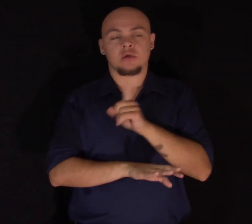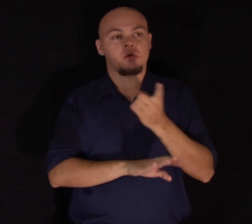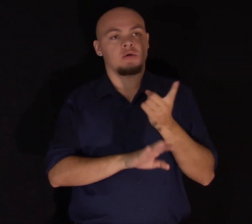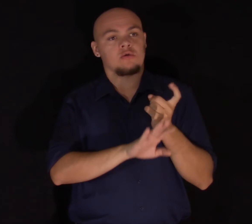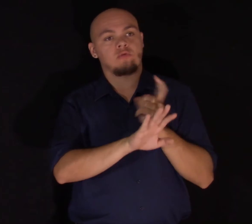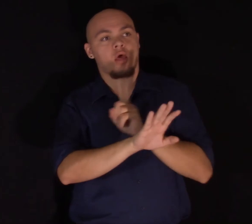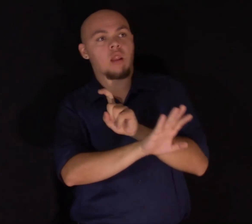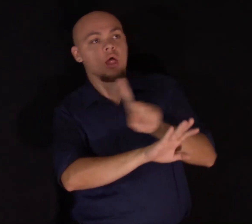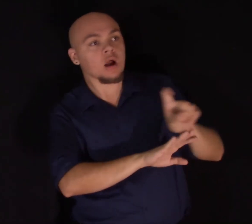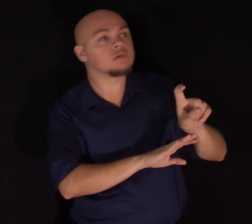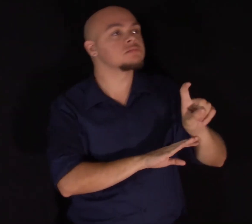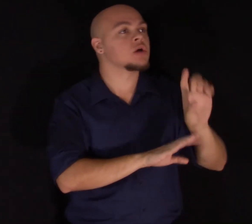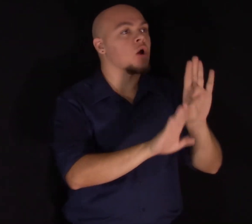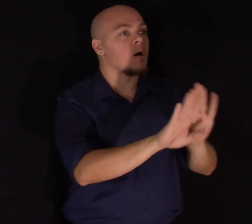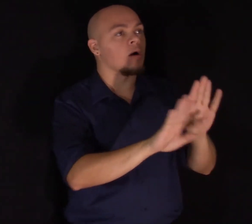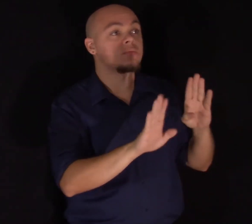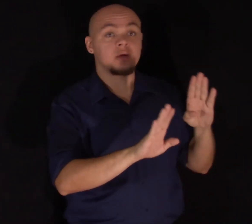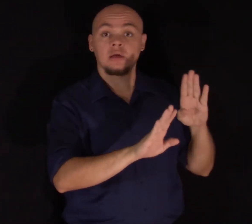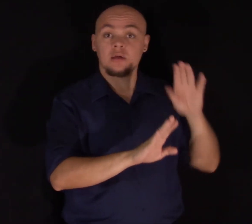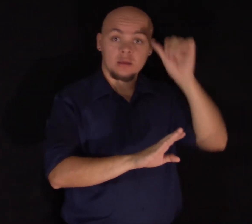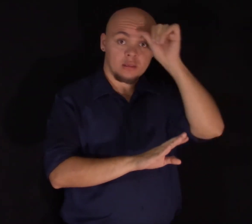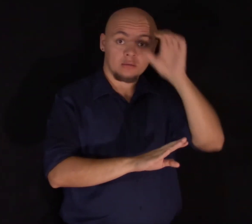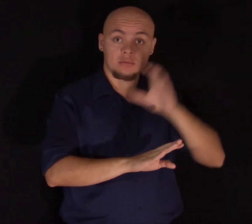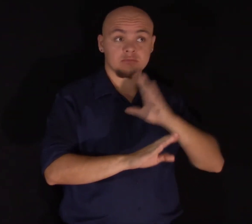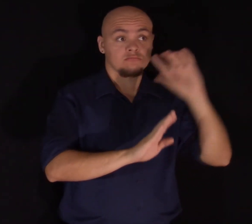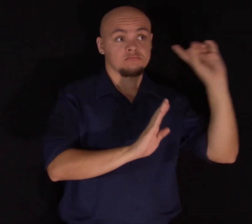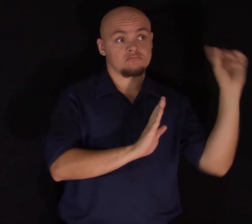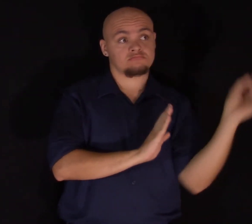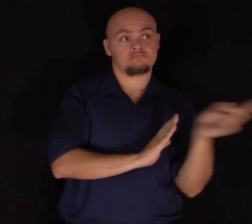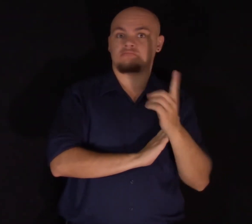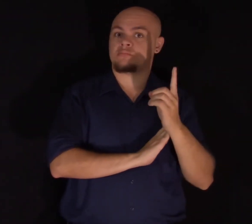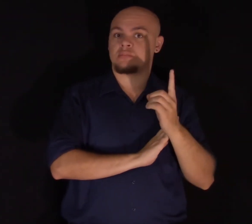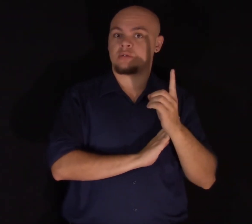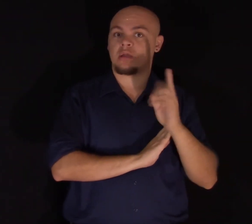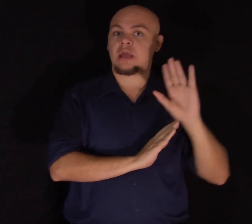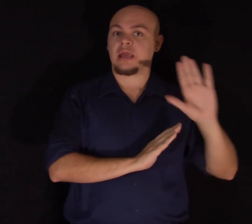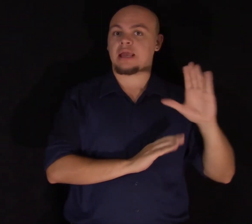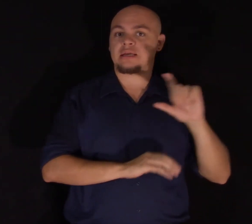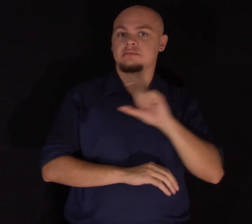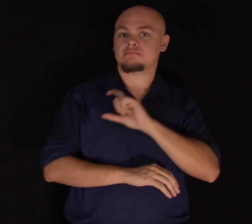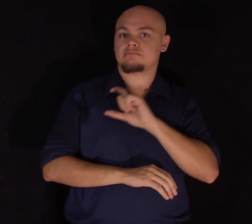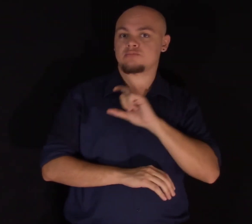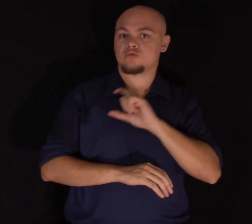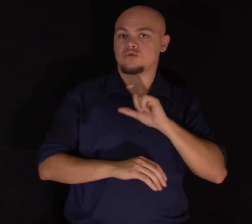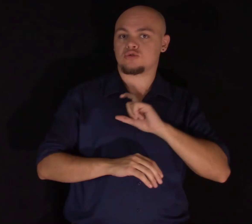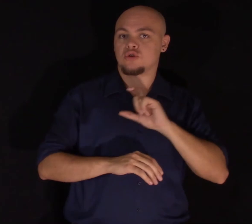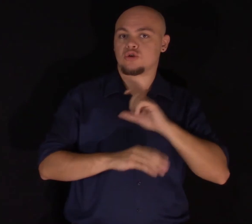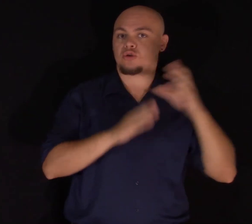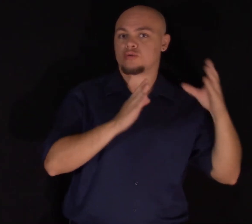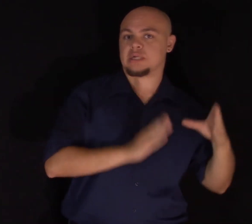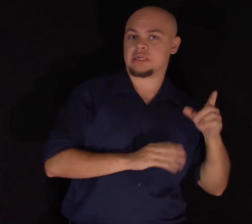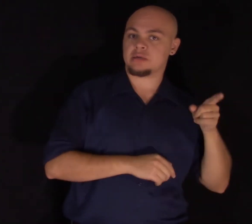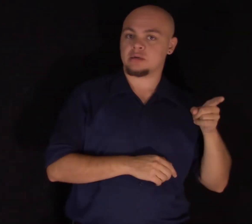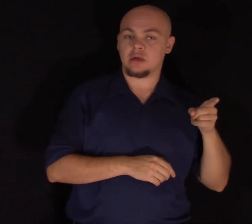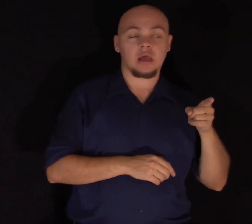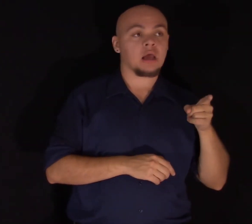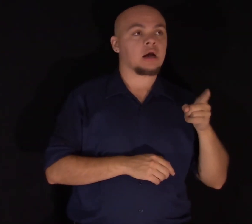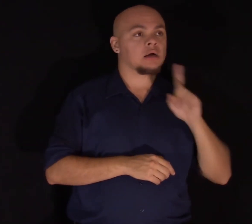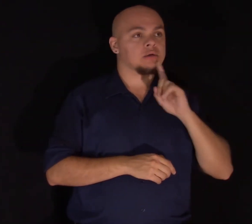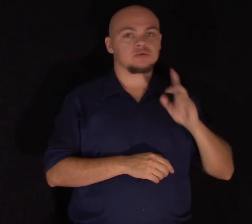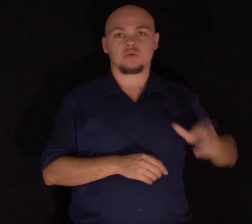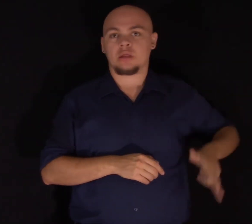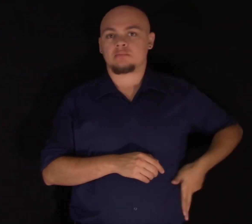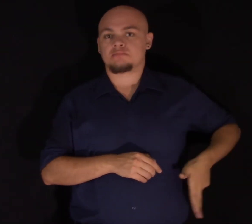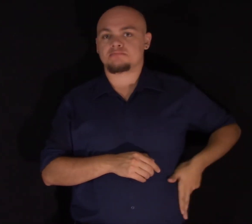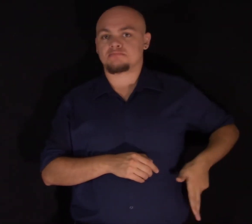corner, opens the door. In walks Mr. Kelly and his bodyguard. The bodyguard was armed with a sidearm right here on